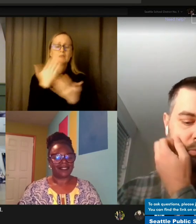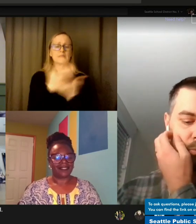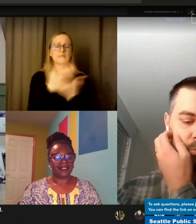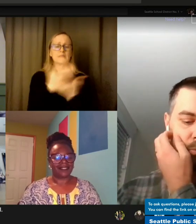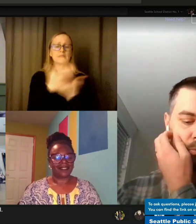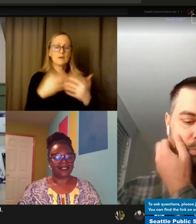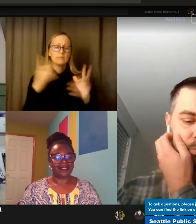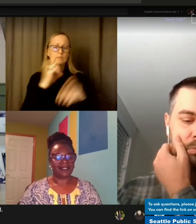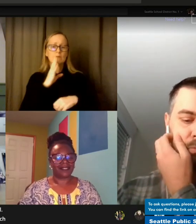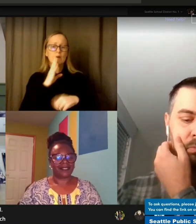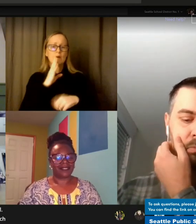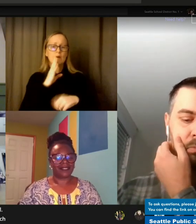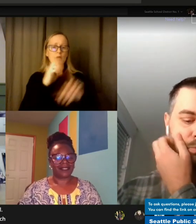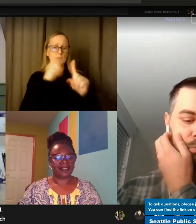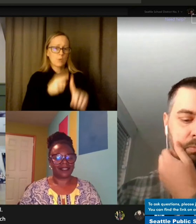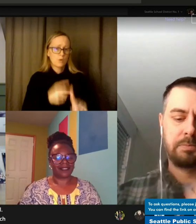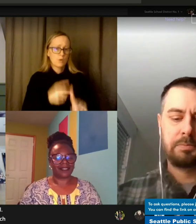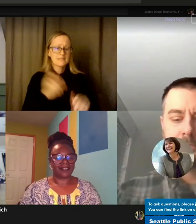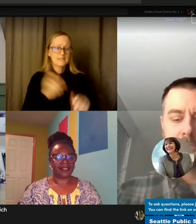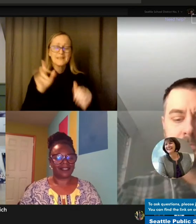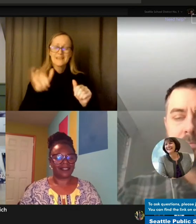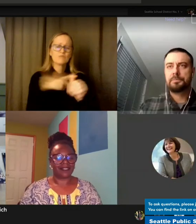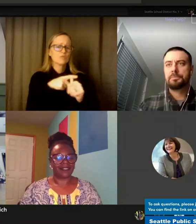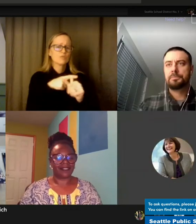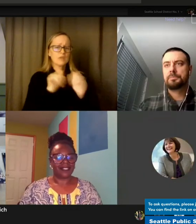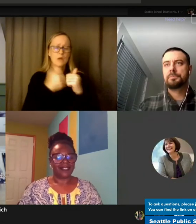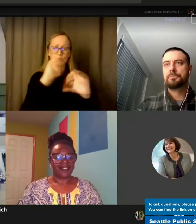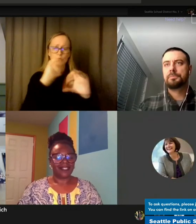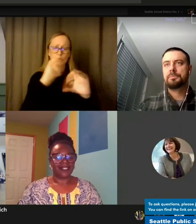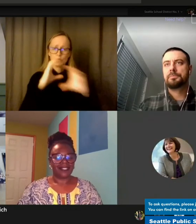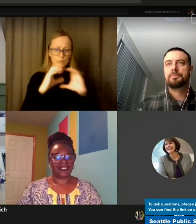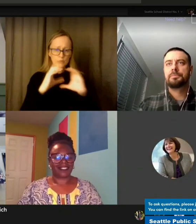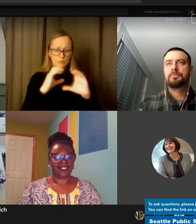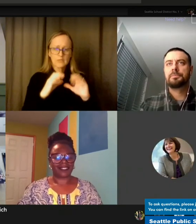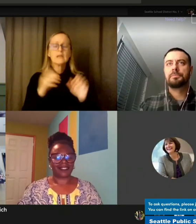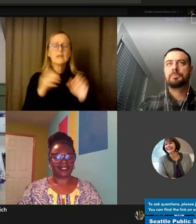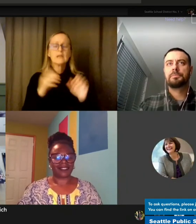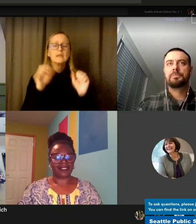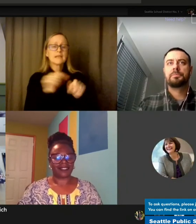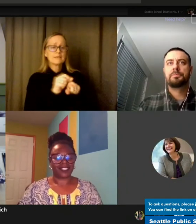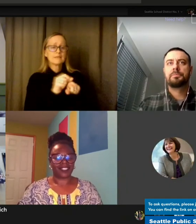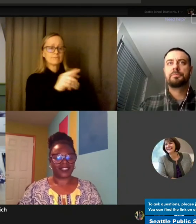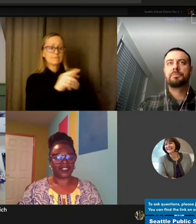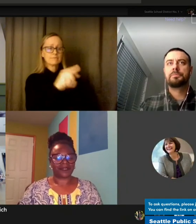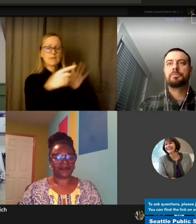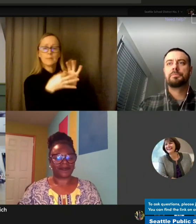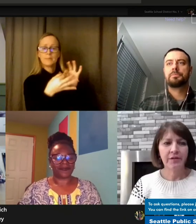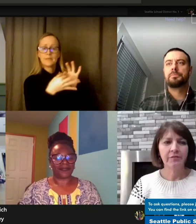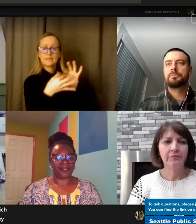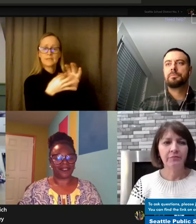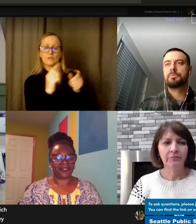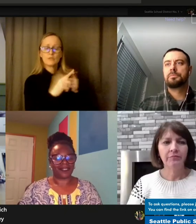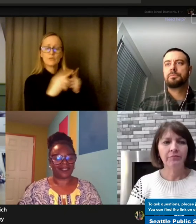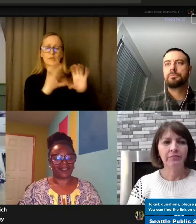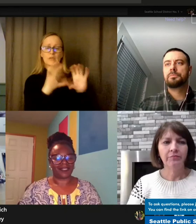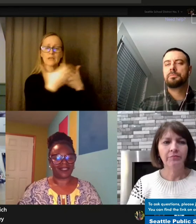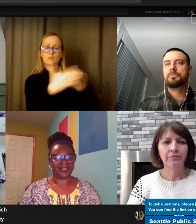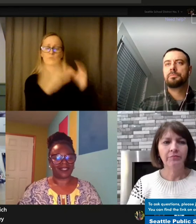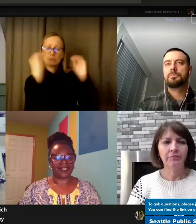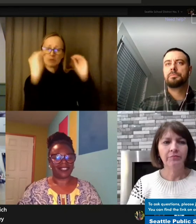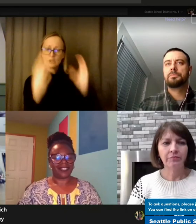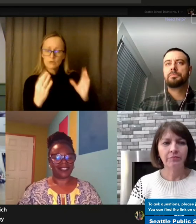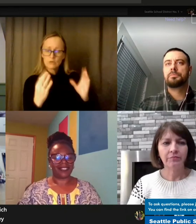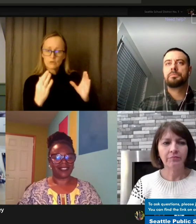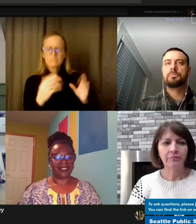step in the communication. So they can send message to their classroom teacher, to their student's classroom